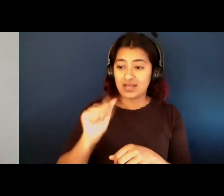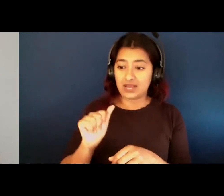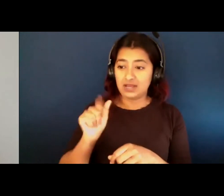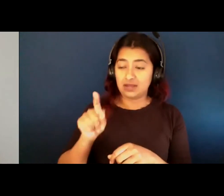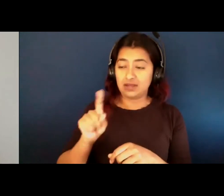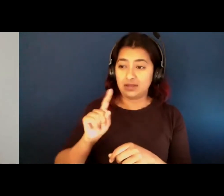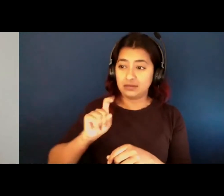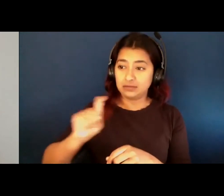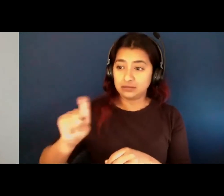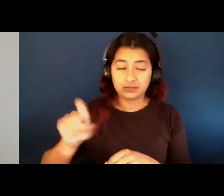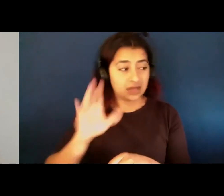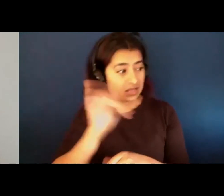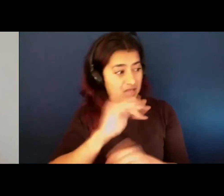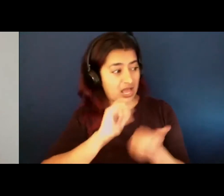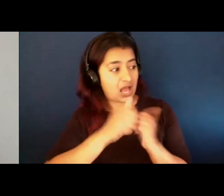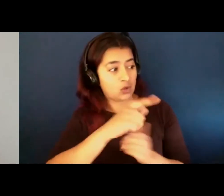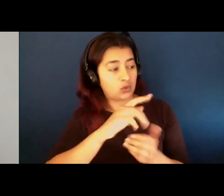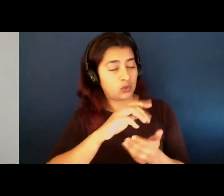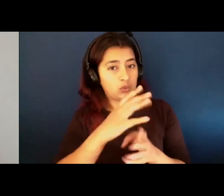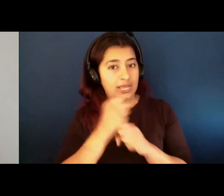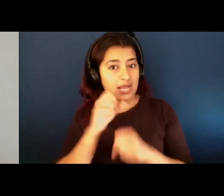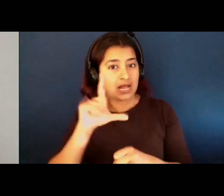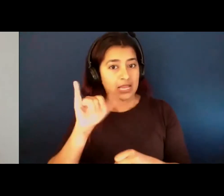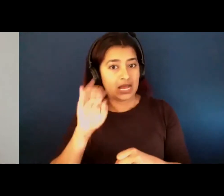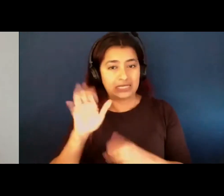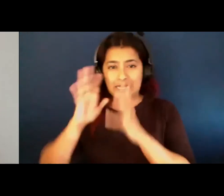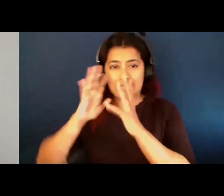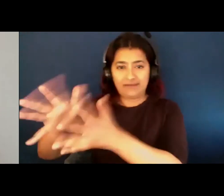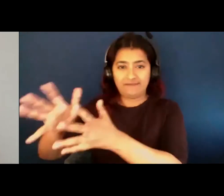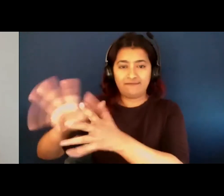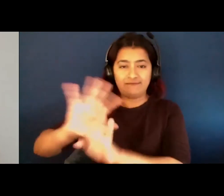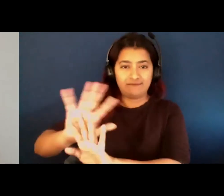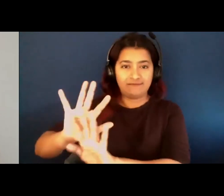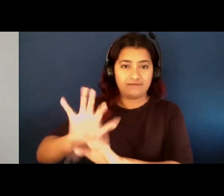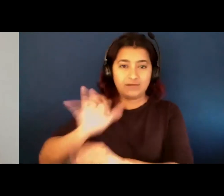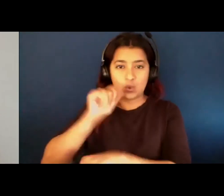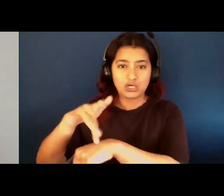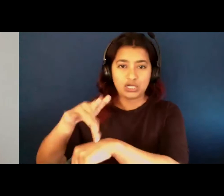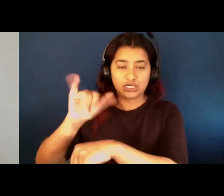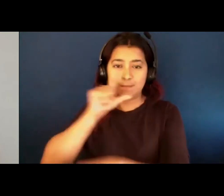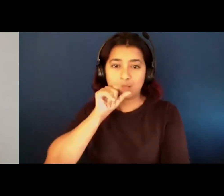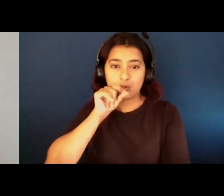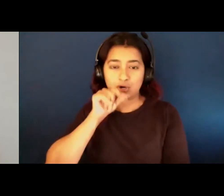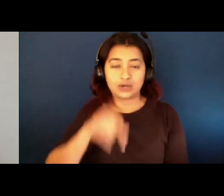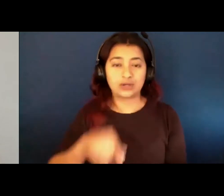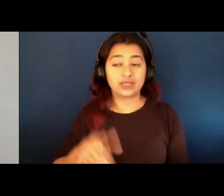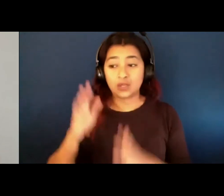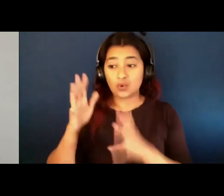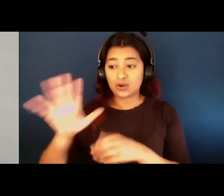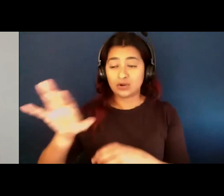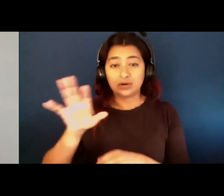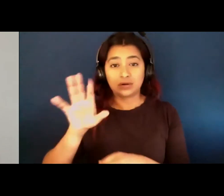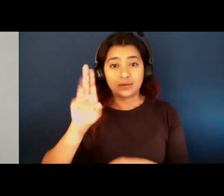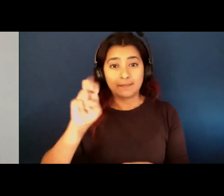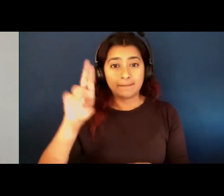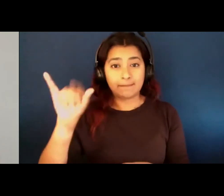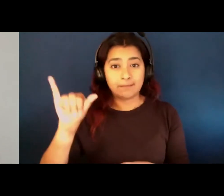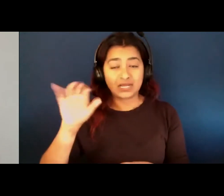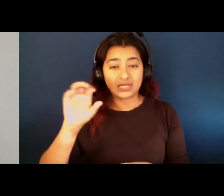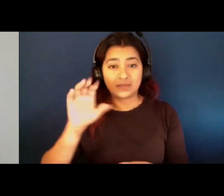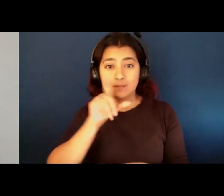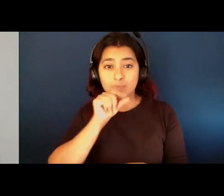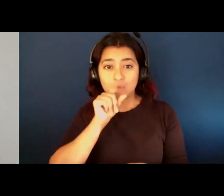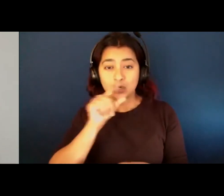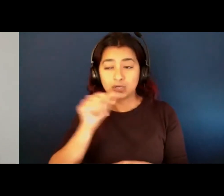had said, "That's how you get lice, so leave that bird alone." The rest of Benny's flock never homed their way back home, although